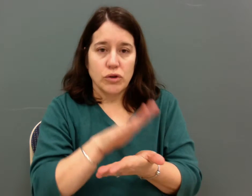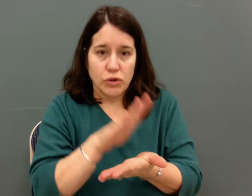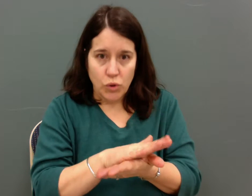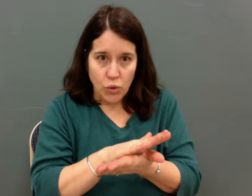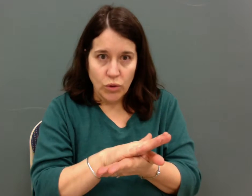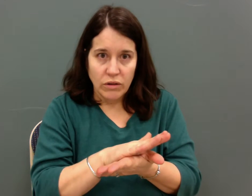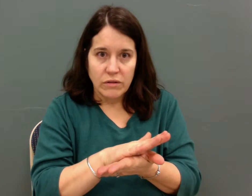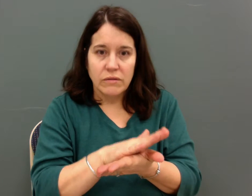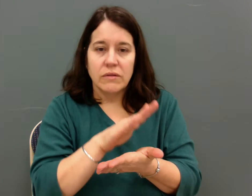school,